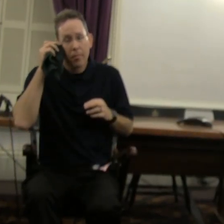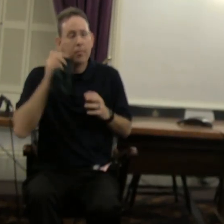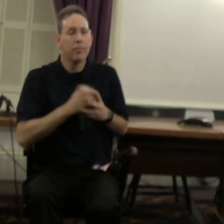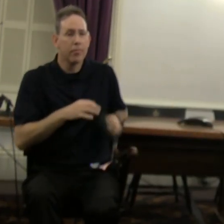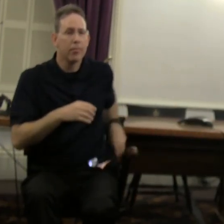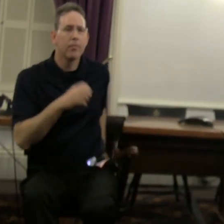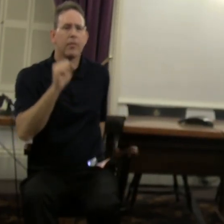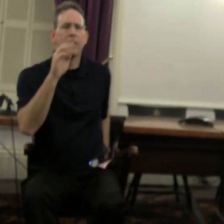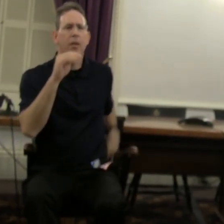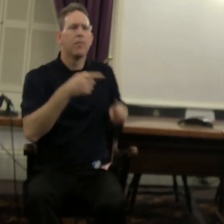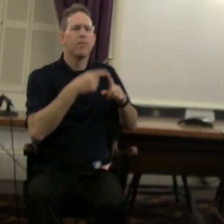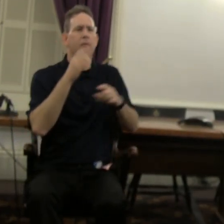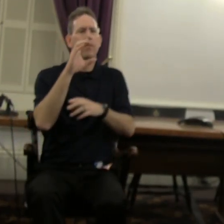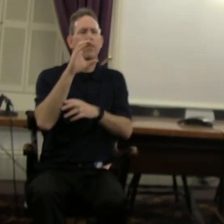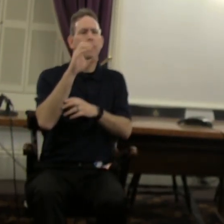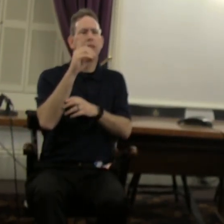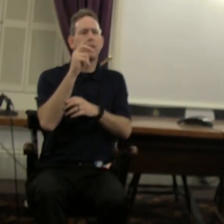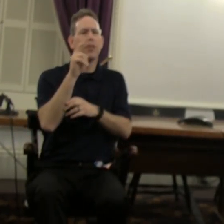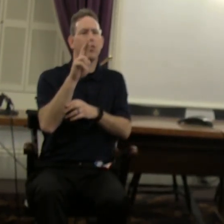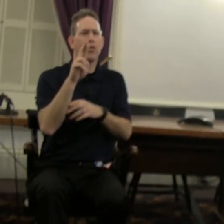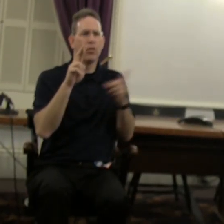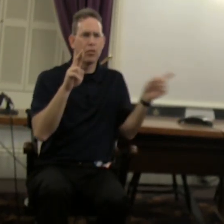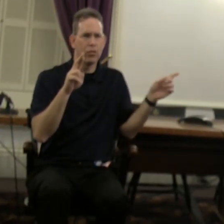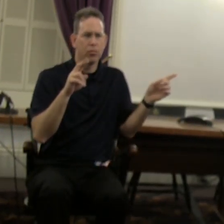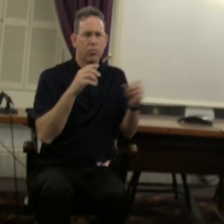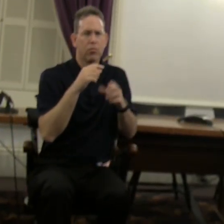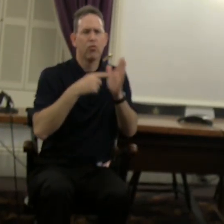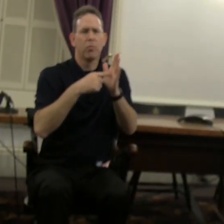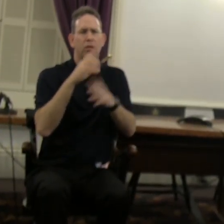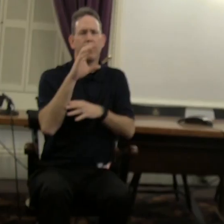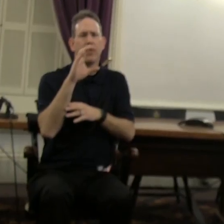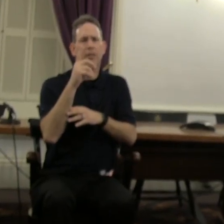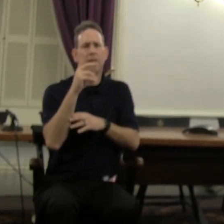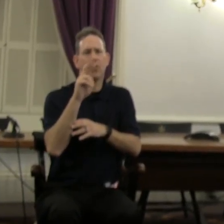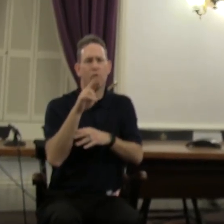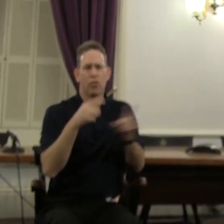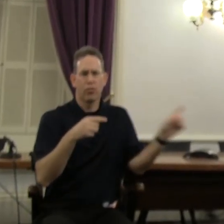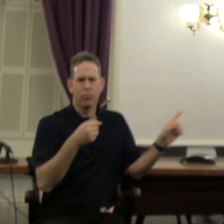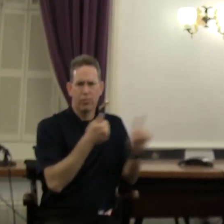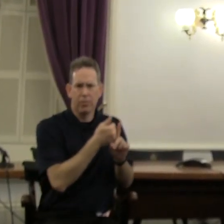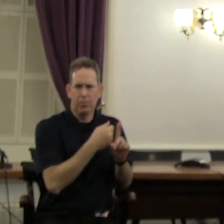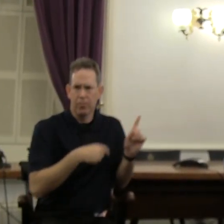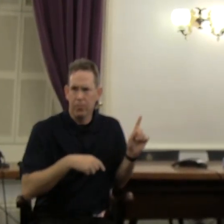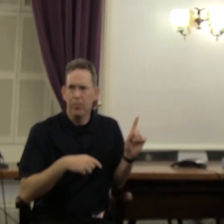and boards and wants to share an update on an important issue he helped advocate for.